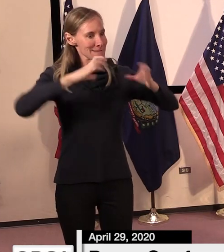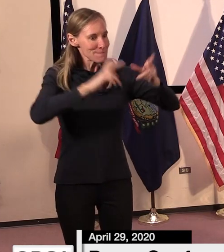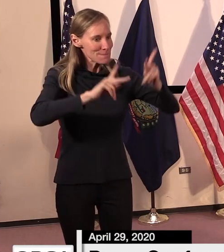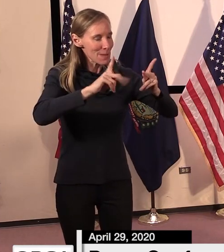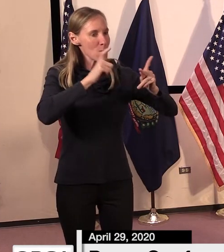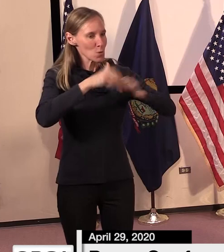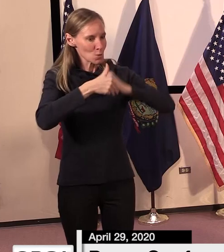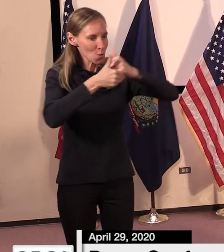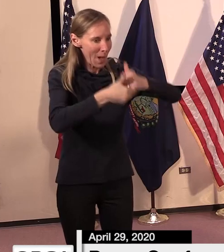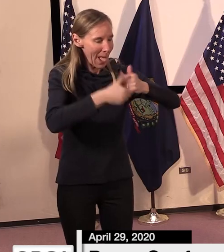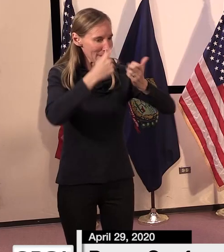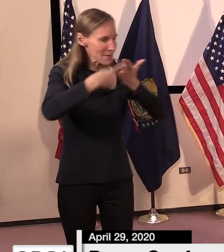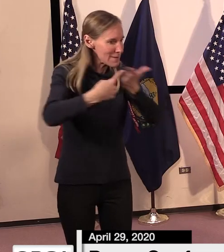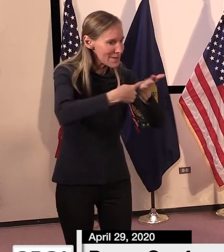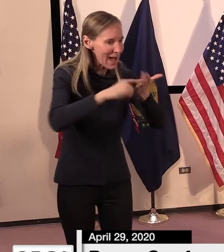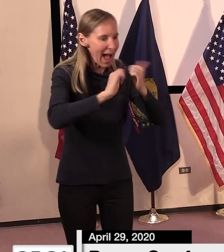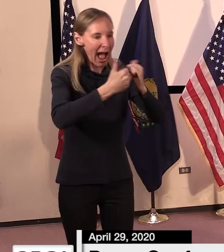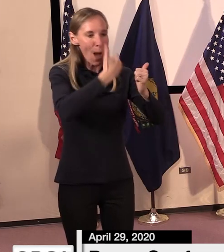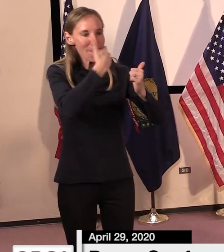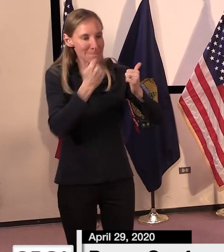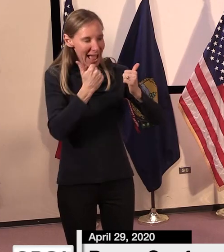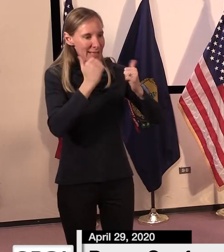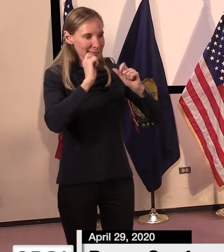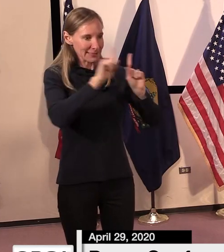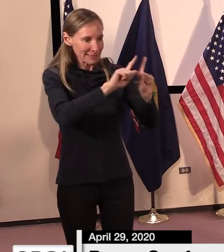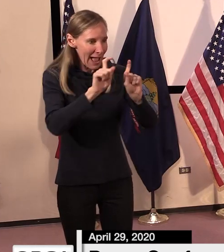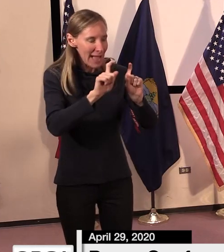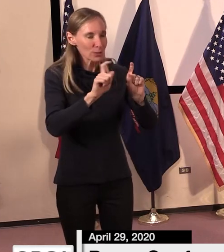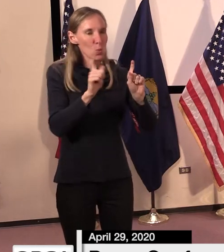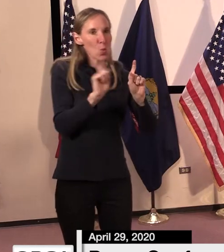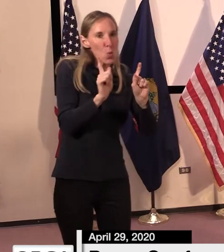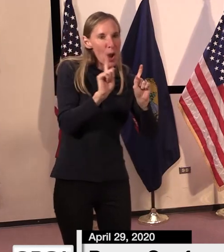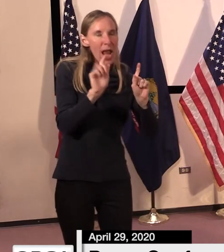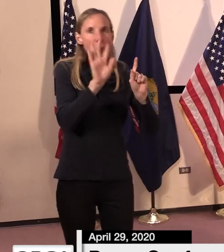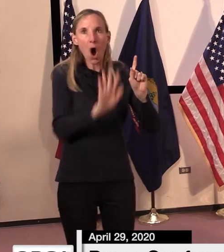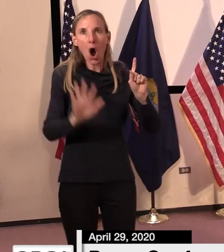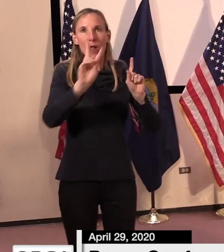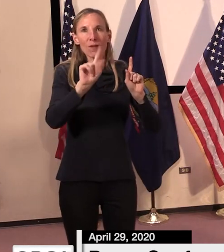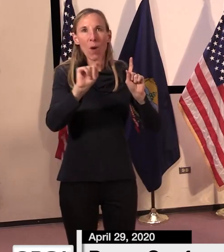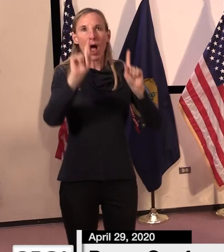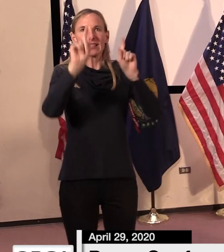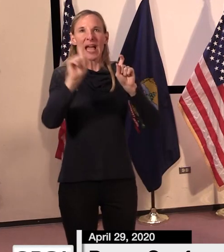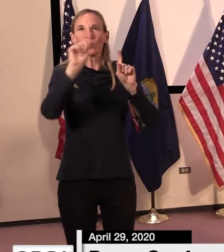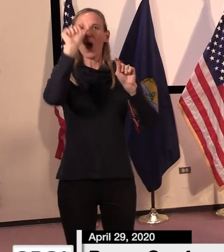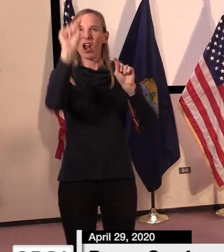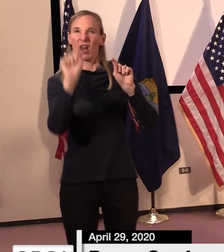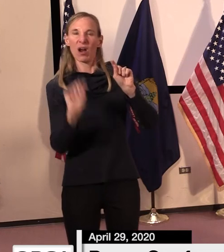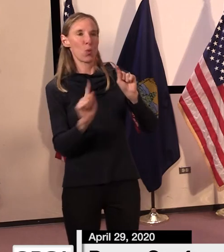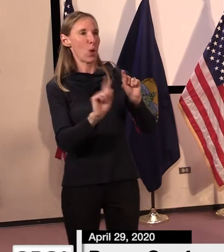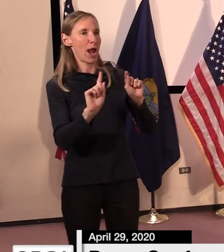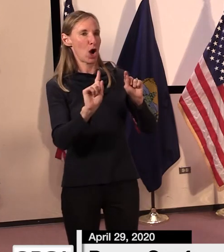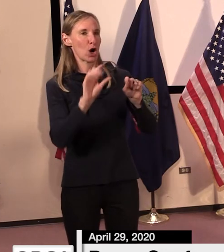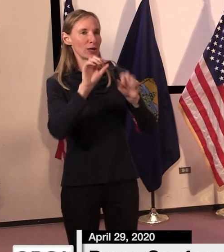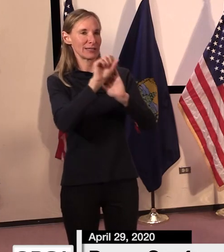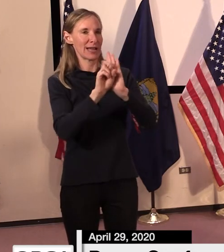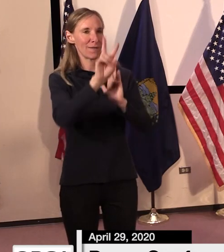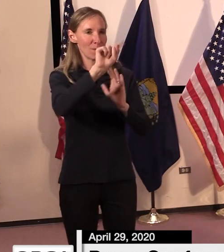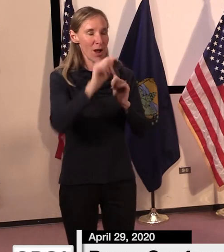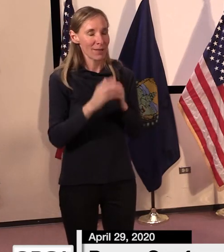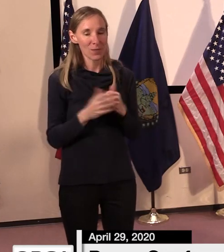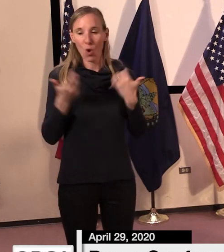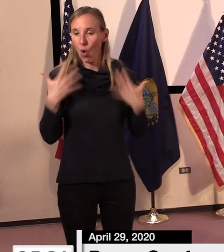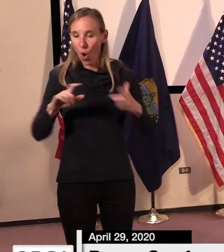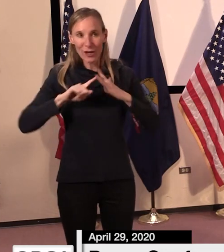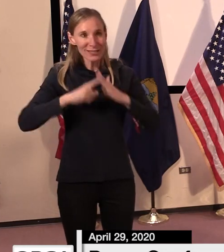by new technology and then deploy it across the state. I'm pleased to say steps to increase testing have already